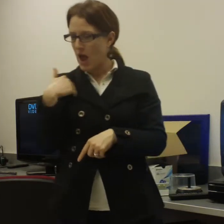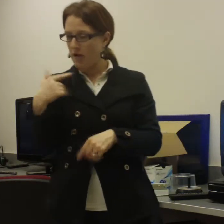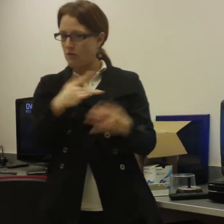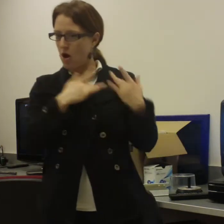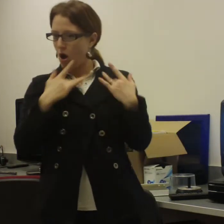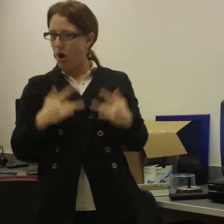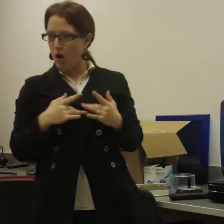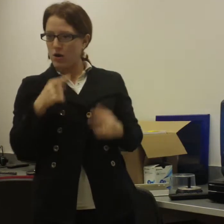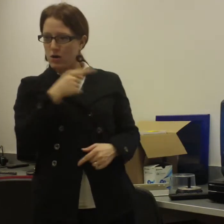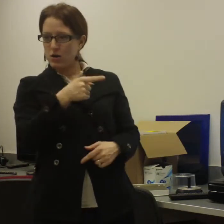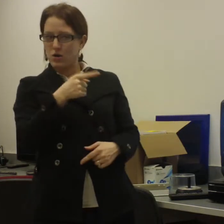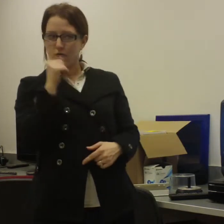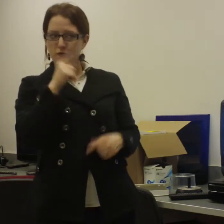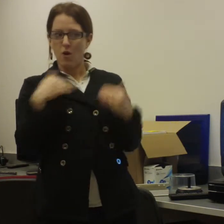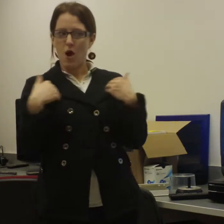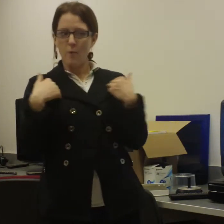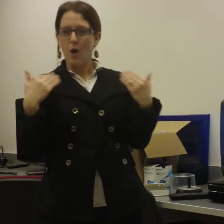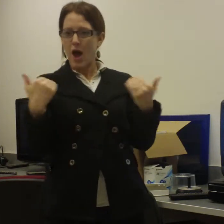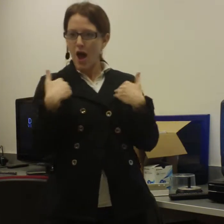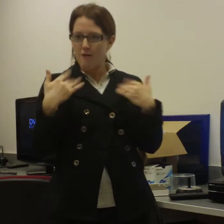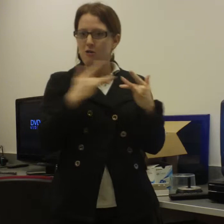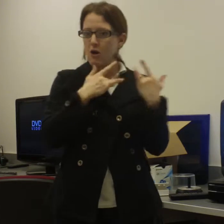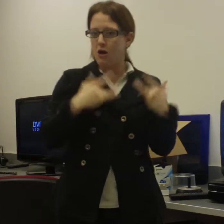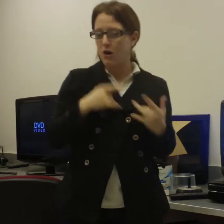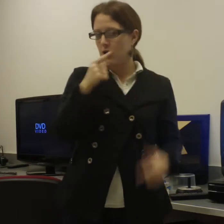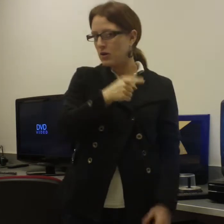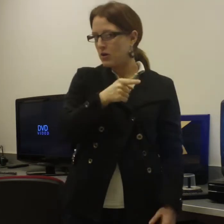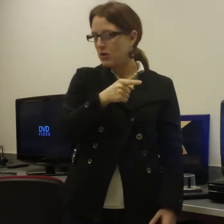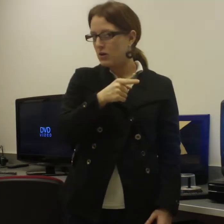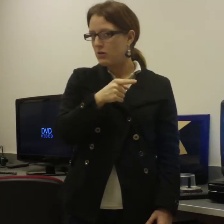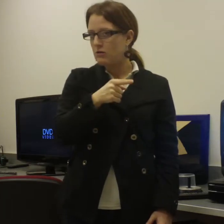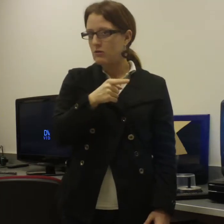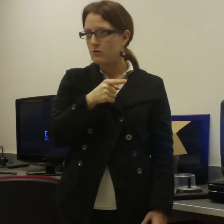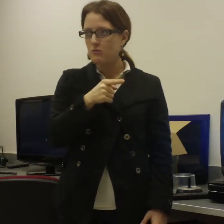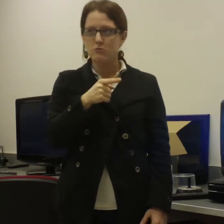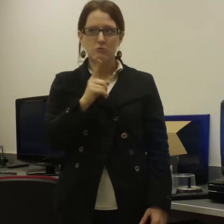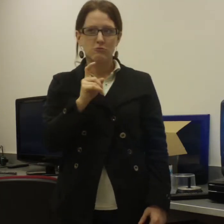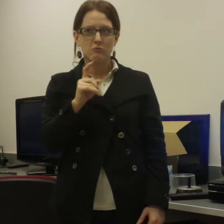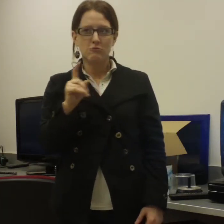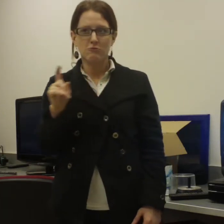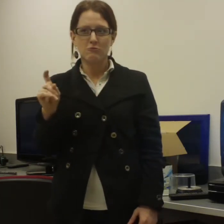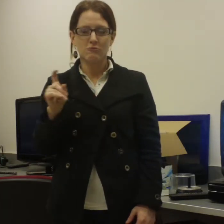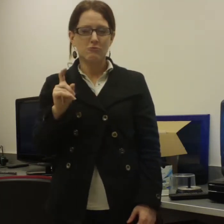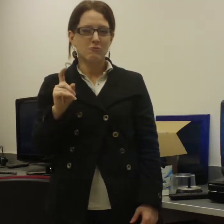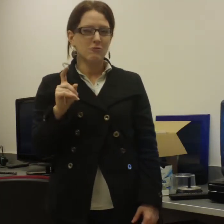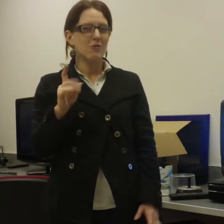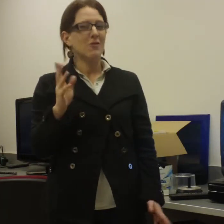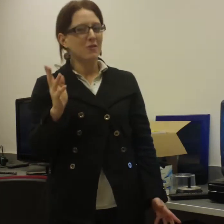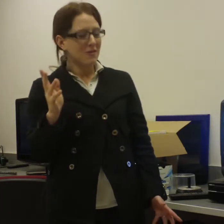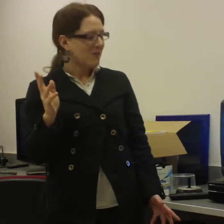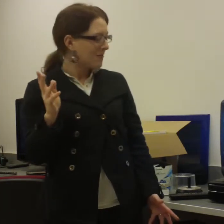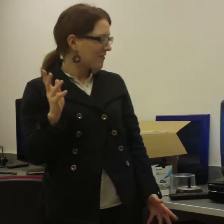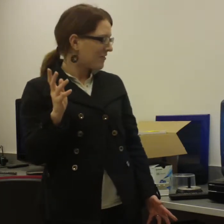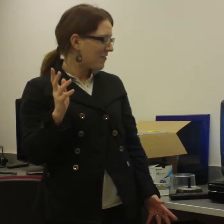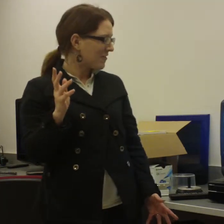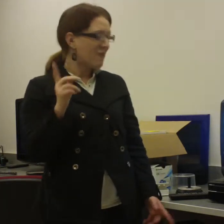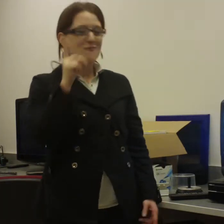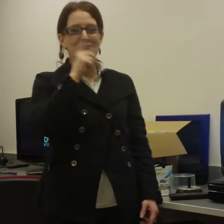Come on. I knew it. That's fine. That's great. Because, stuffed animals, a lot of times, they are your one